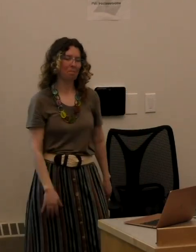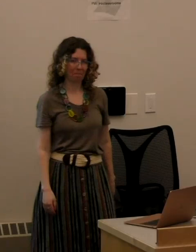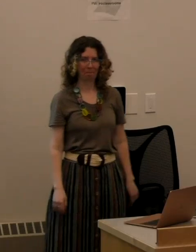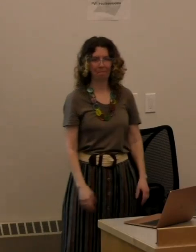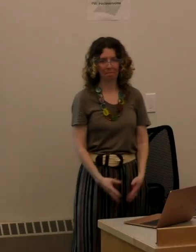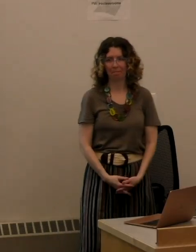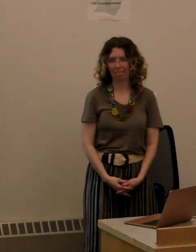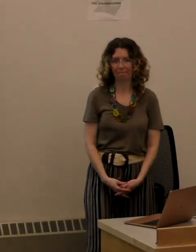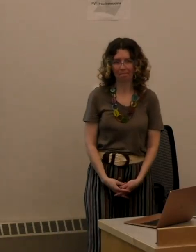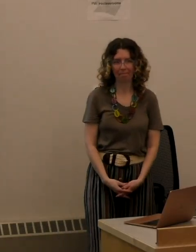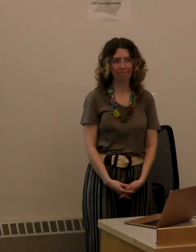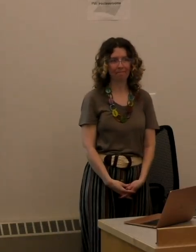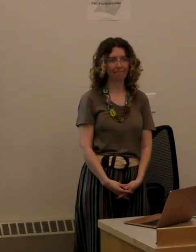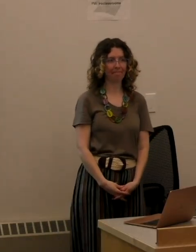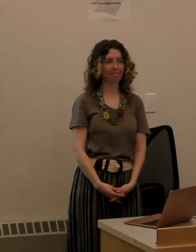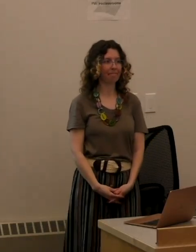So it's on the same wavelength.